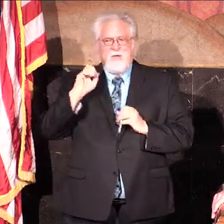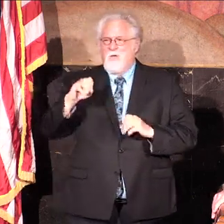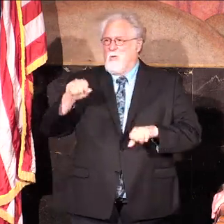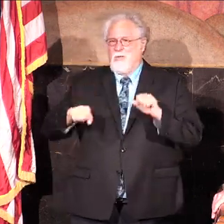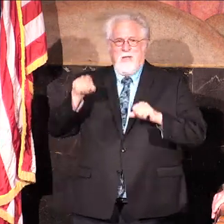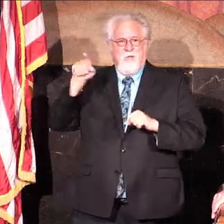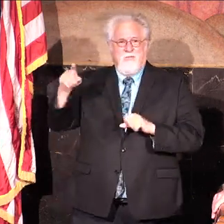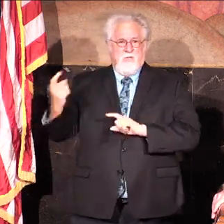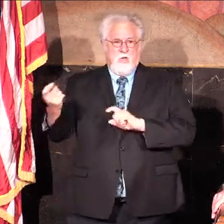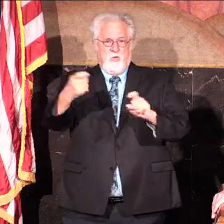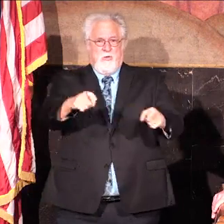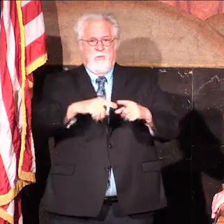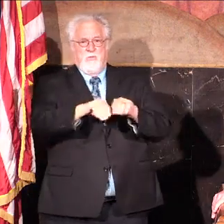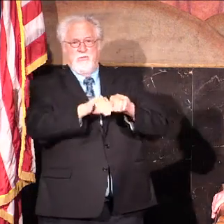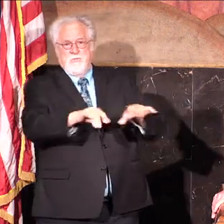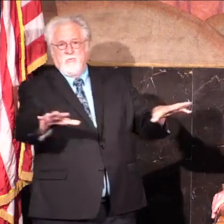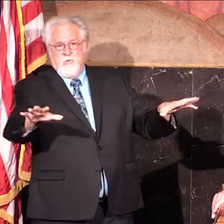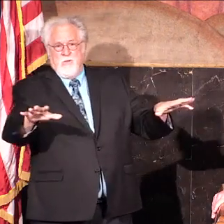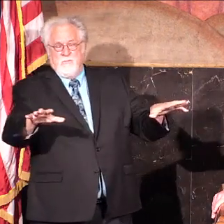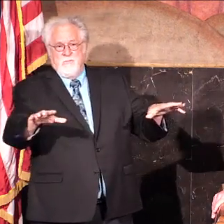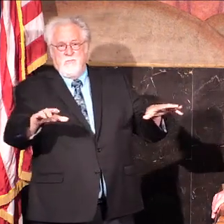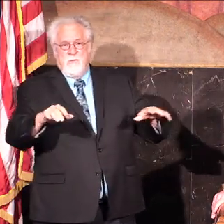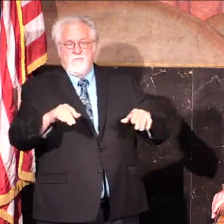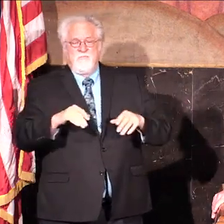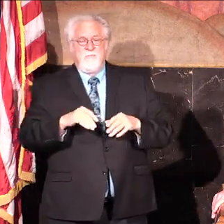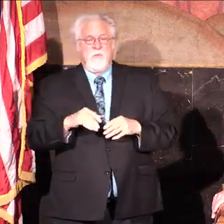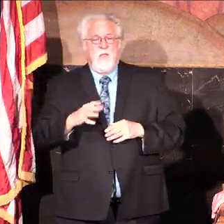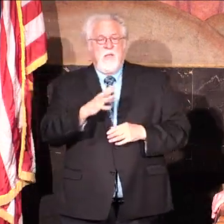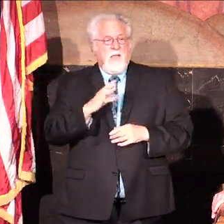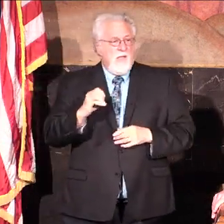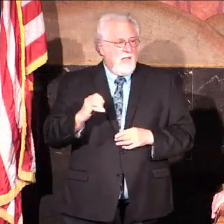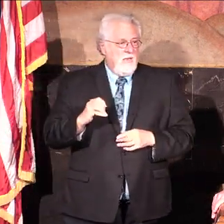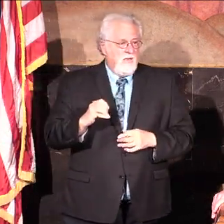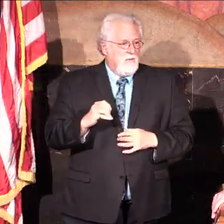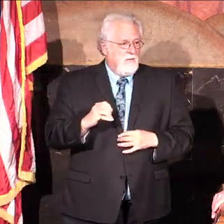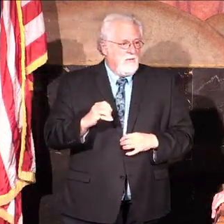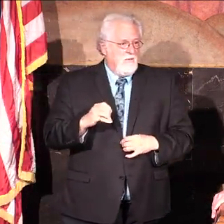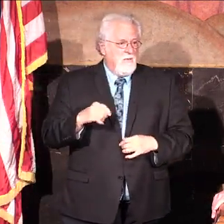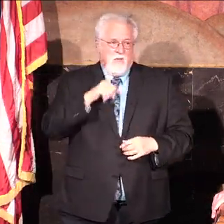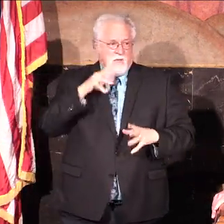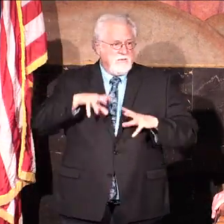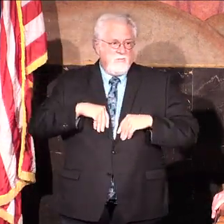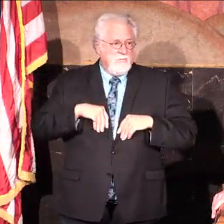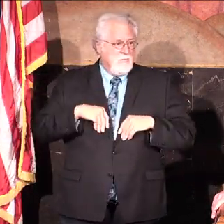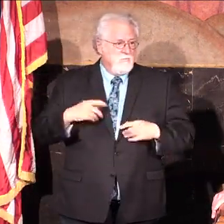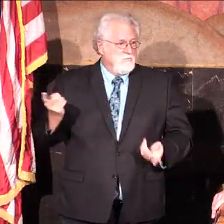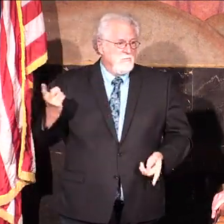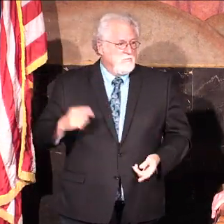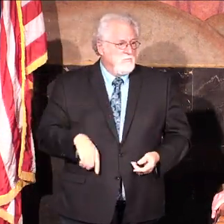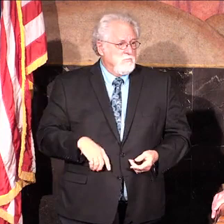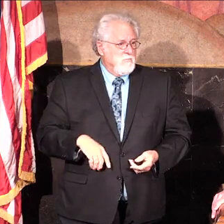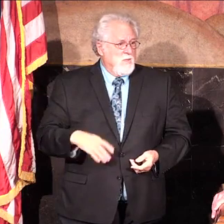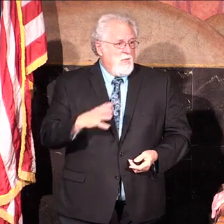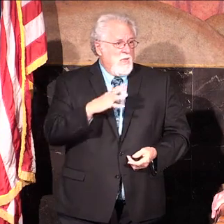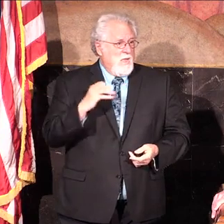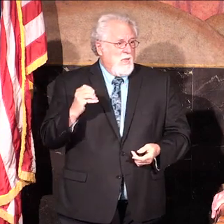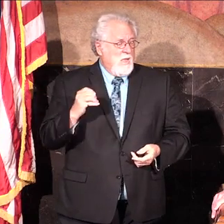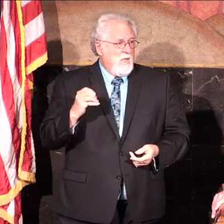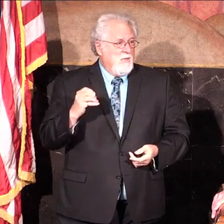they are contributing to the spread of the virus in a way that is just unacceptable.